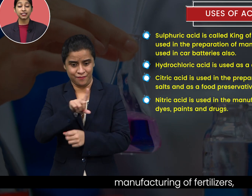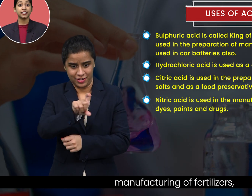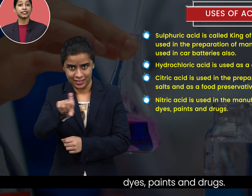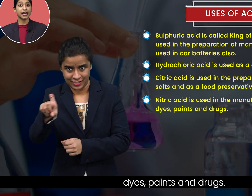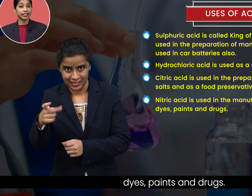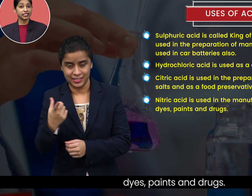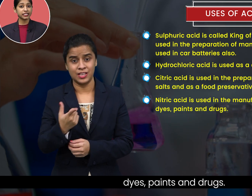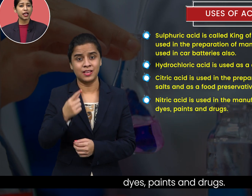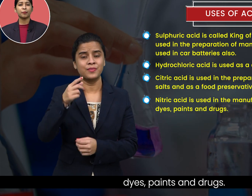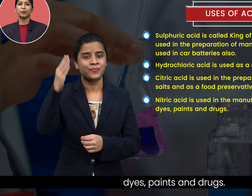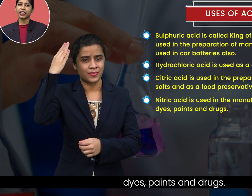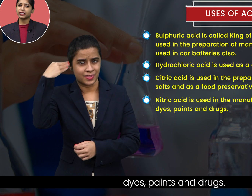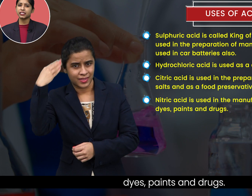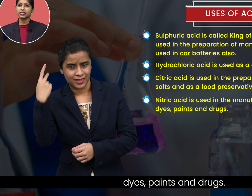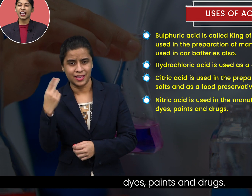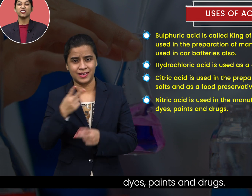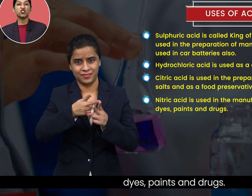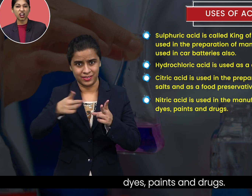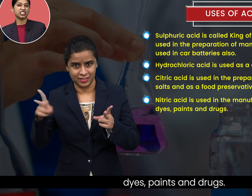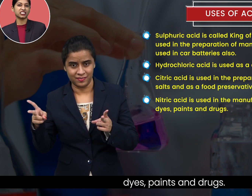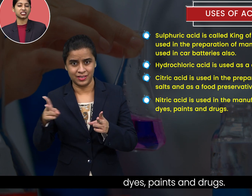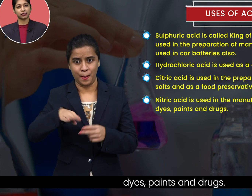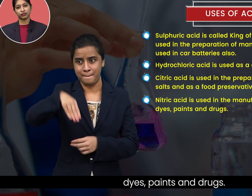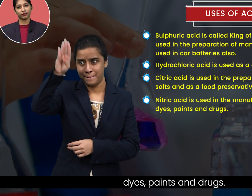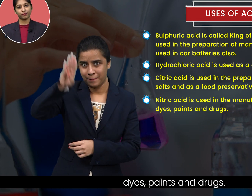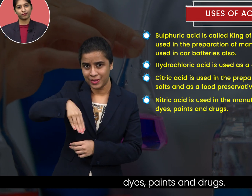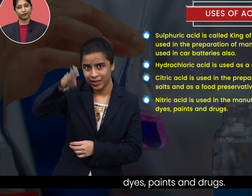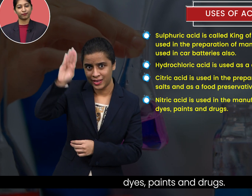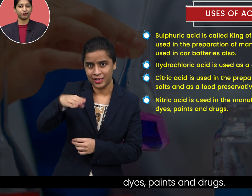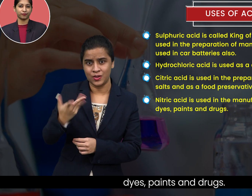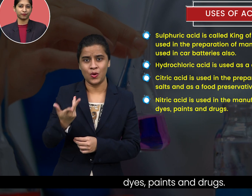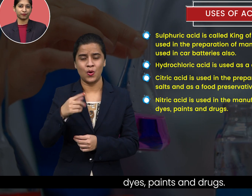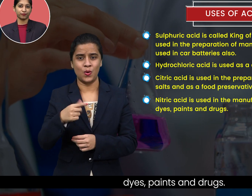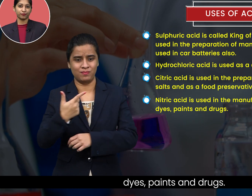fertilizers, dyes, paints and drugs.